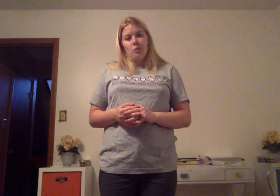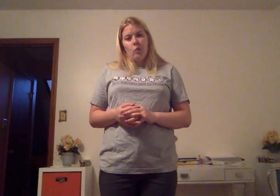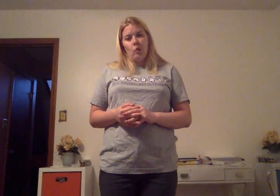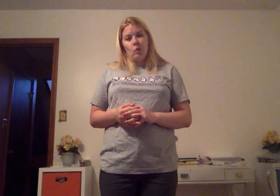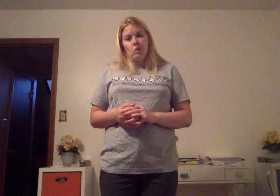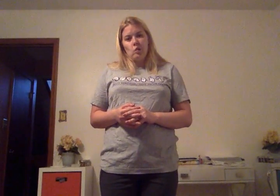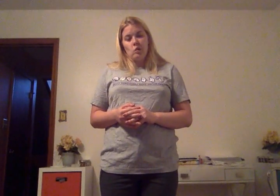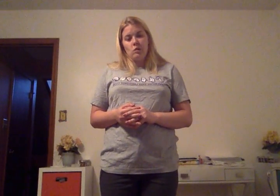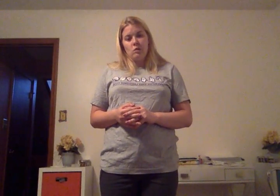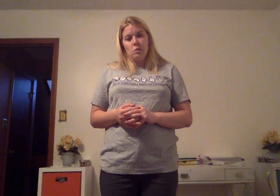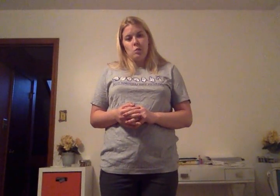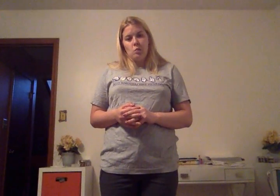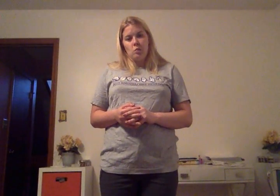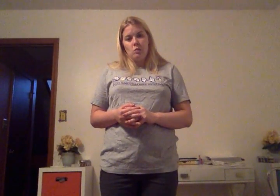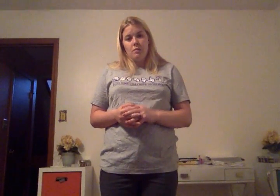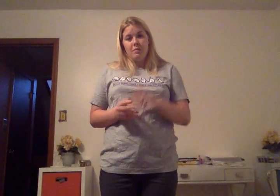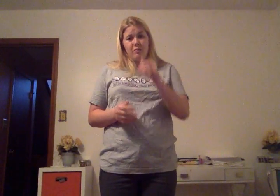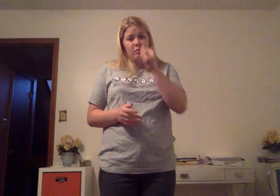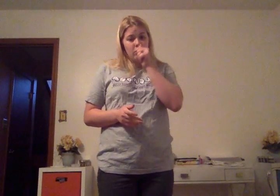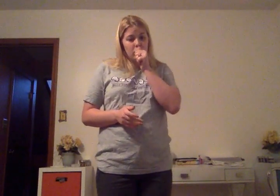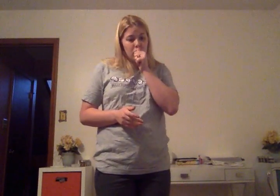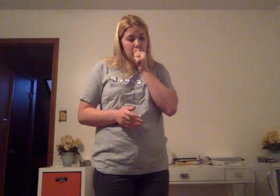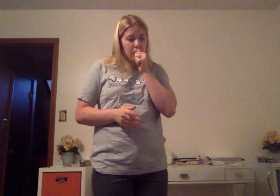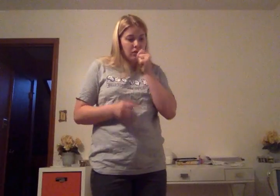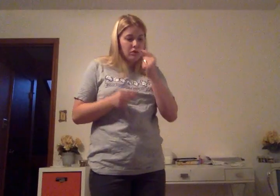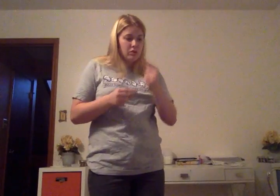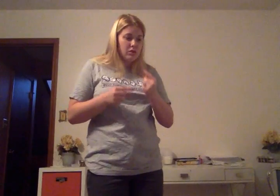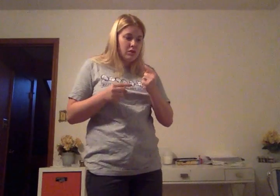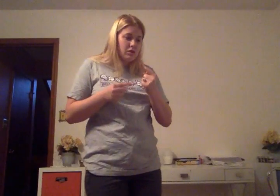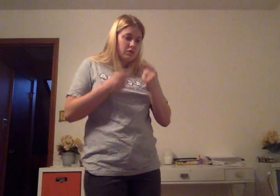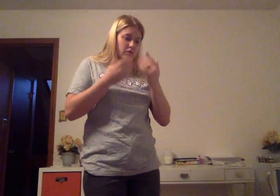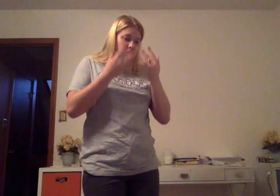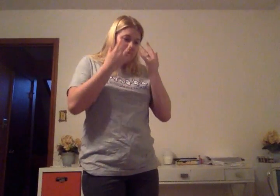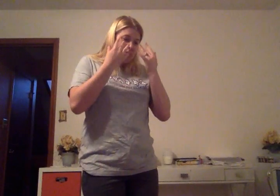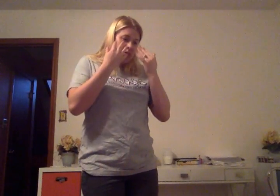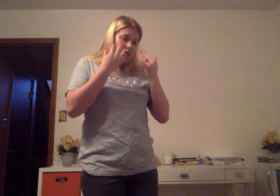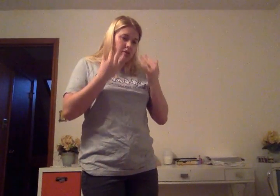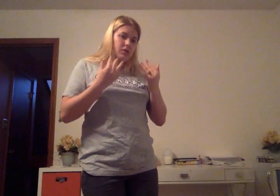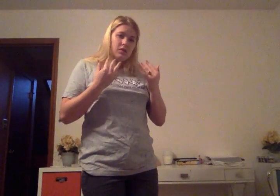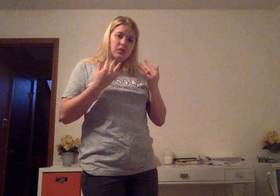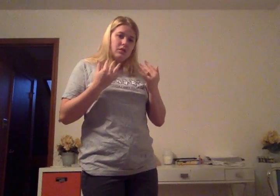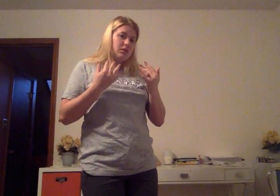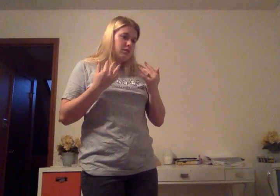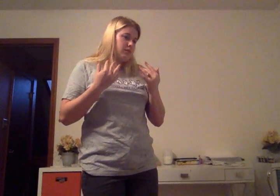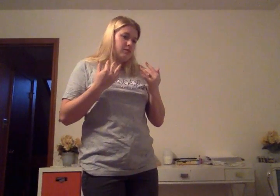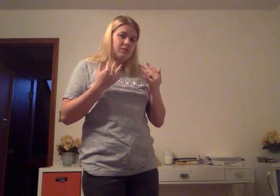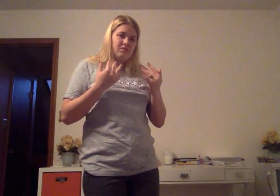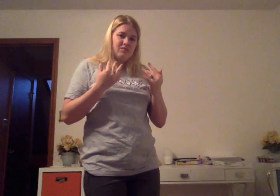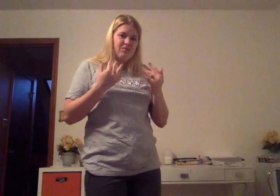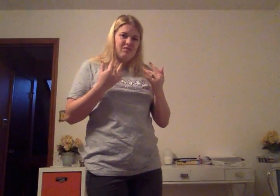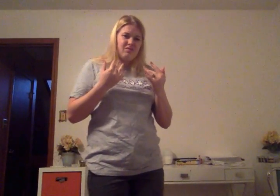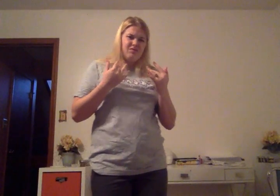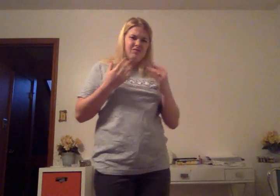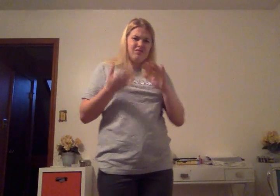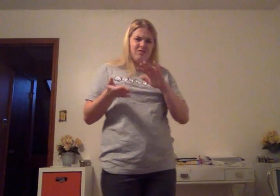all of that private struggle and sadness is so in contrast to this beautiful,